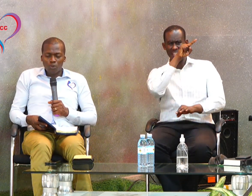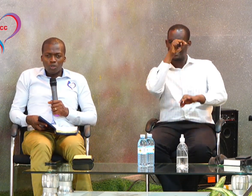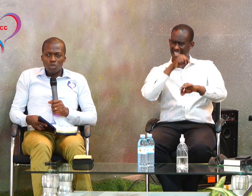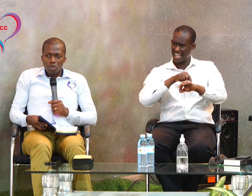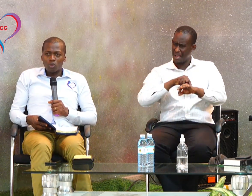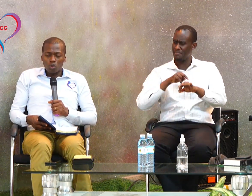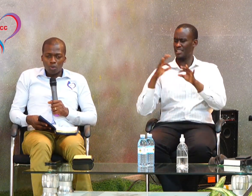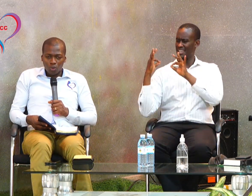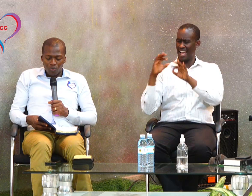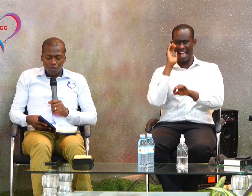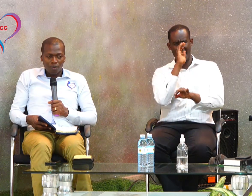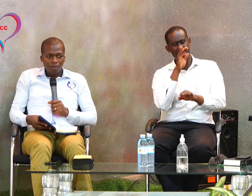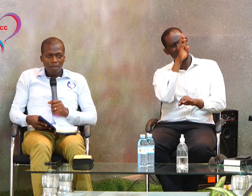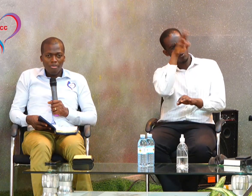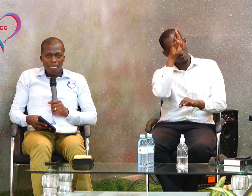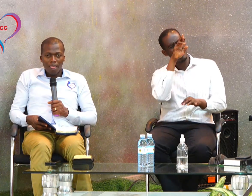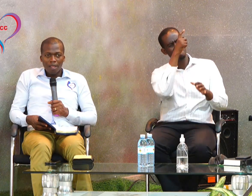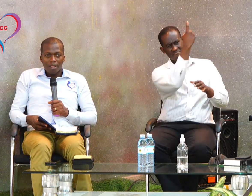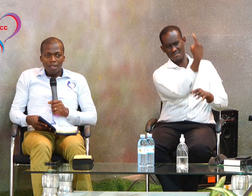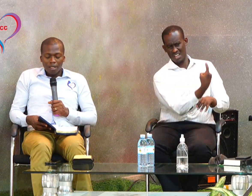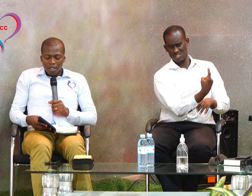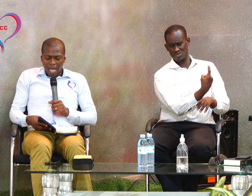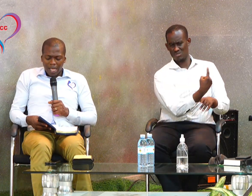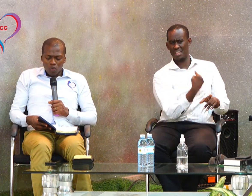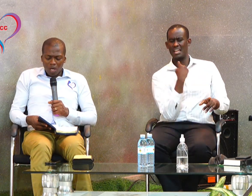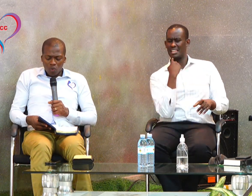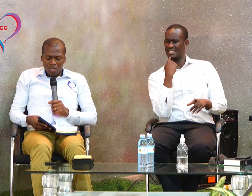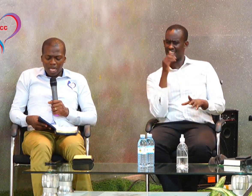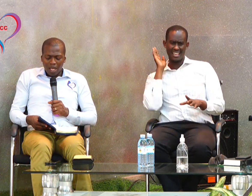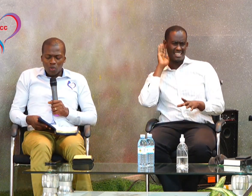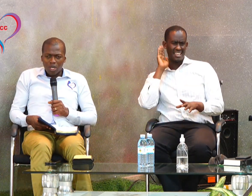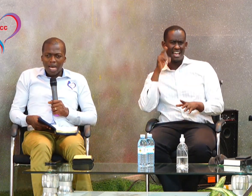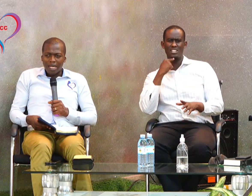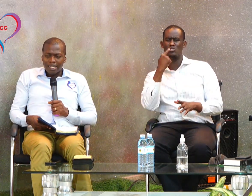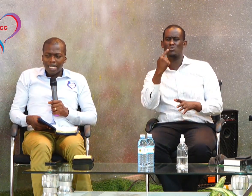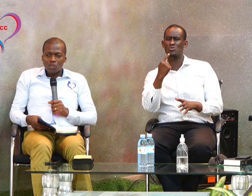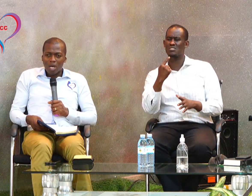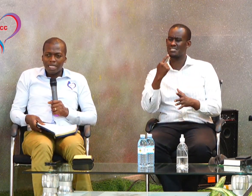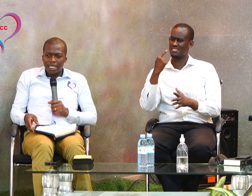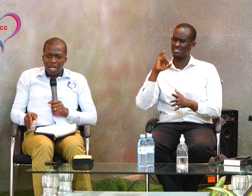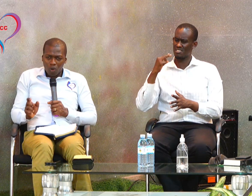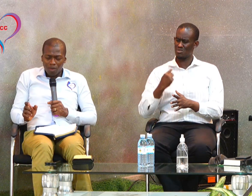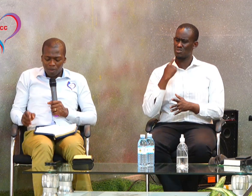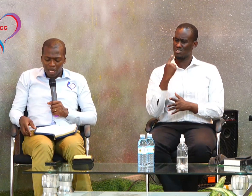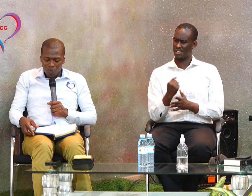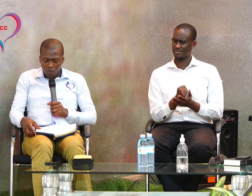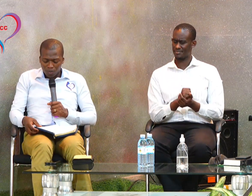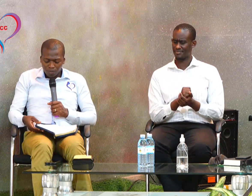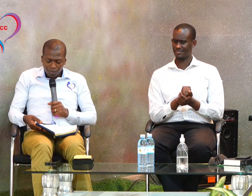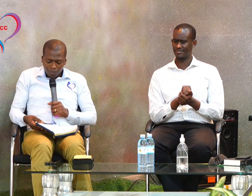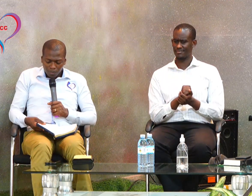Atengo kibuzizo omuntu omutufu. And hear what John captures for us. Kakati wano ulira Yokana chicha tuandikira kwebe